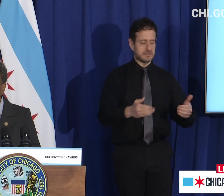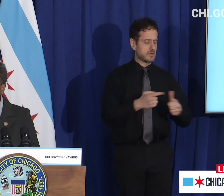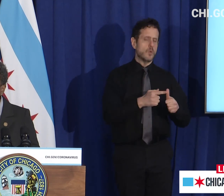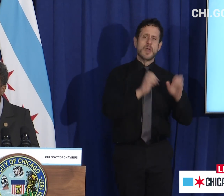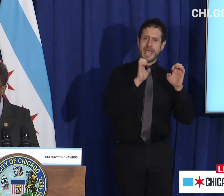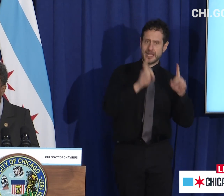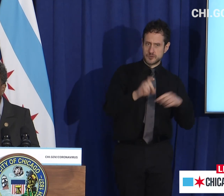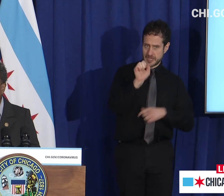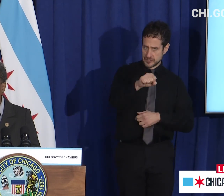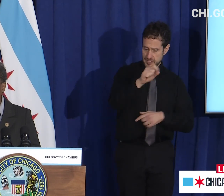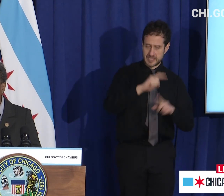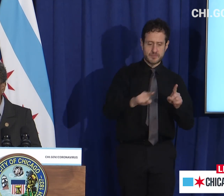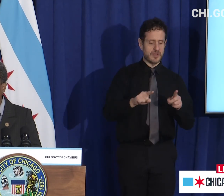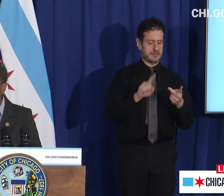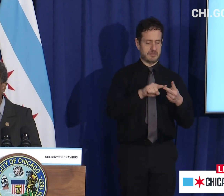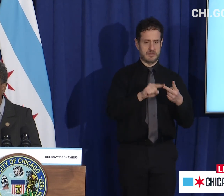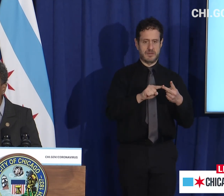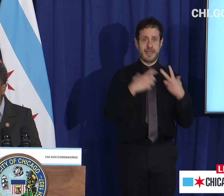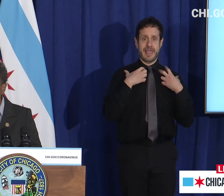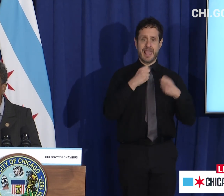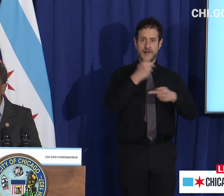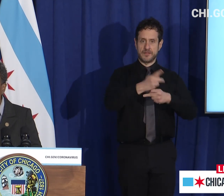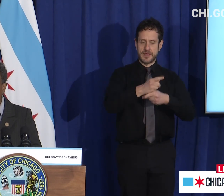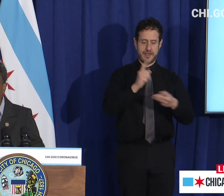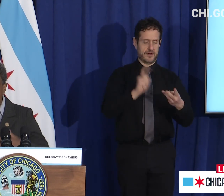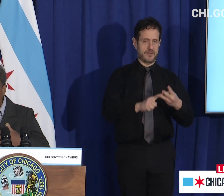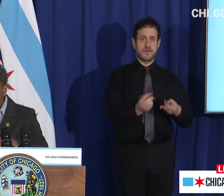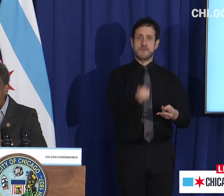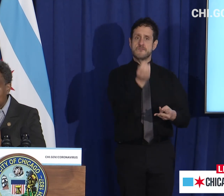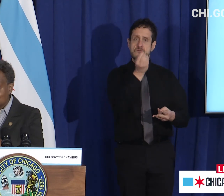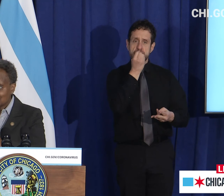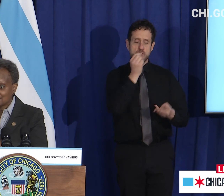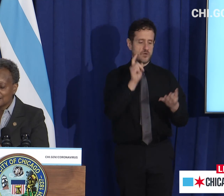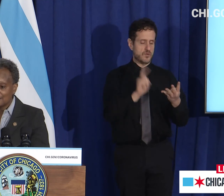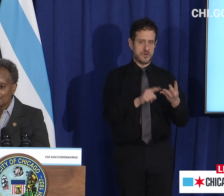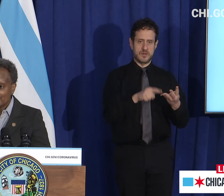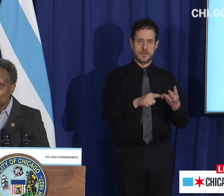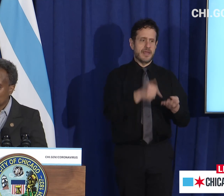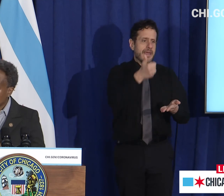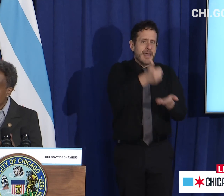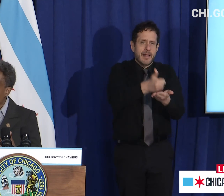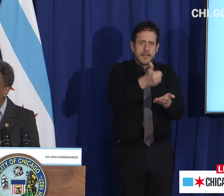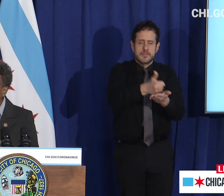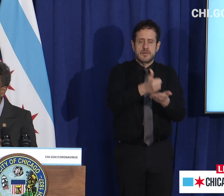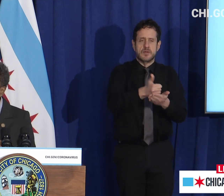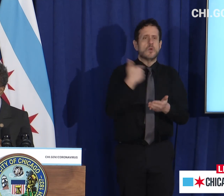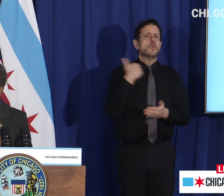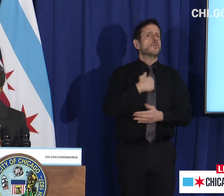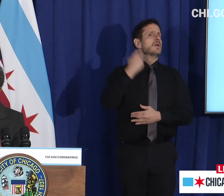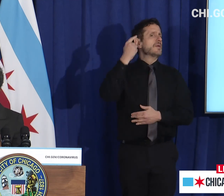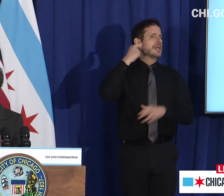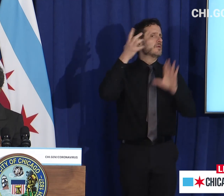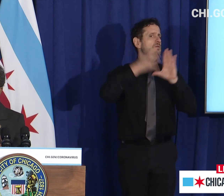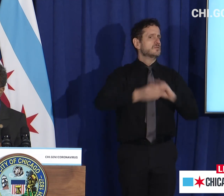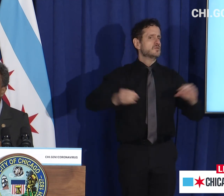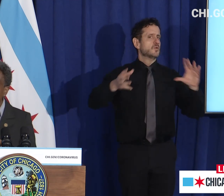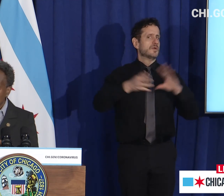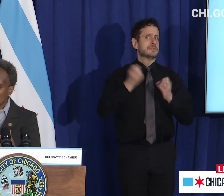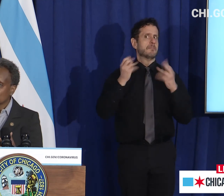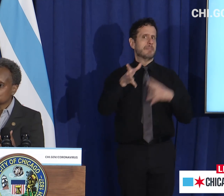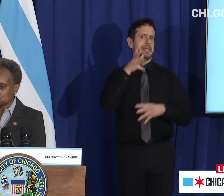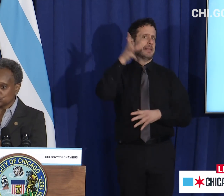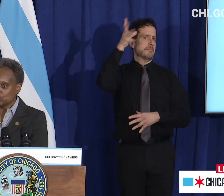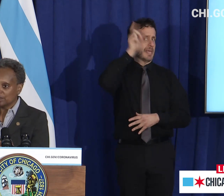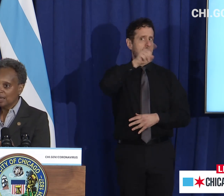learning, but healthcare, about food, about assistance. And we are hearing from a lot of parents